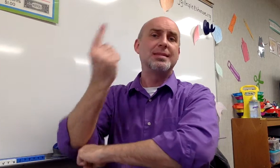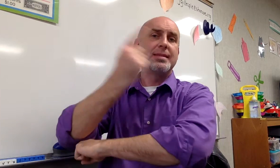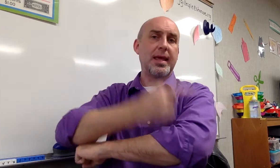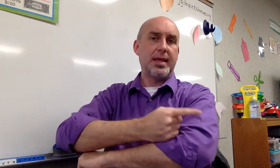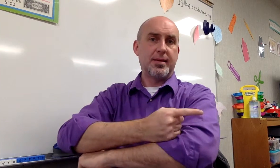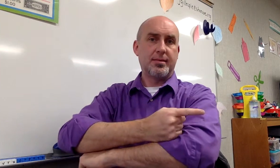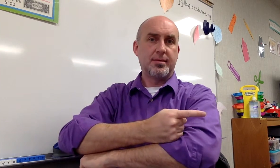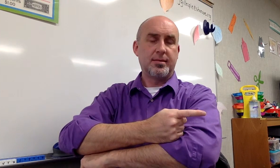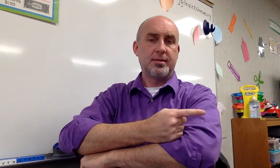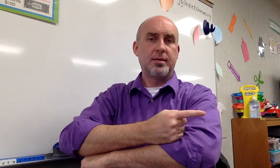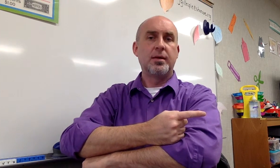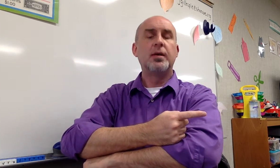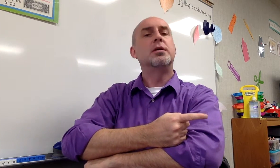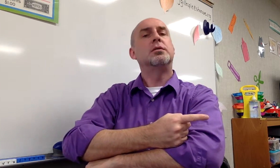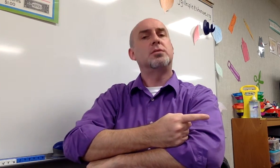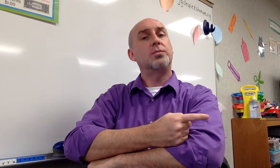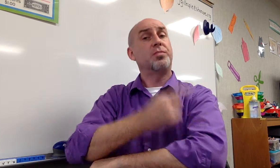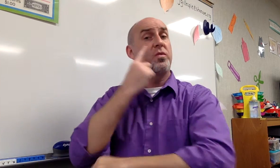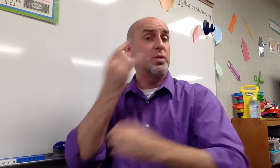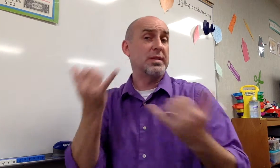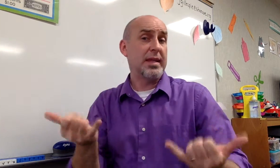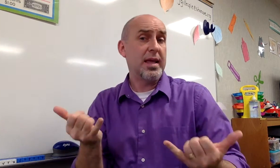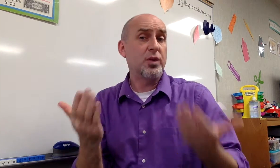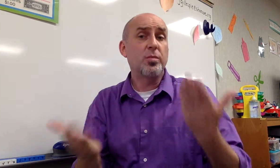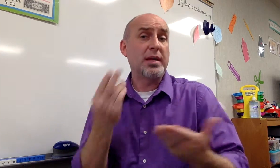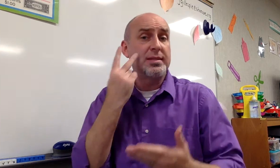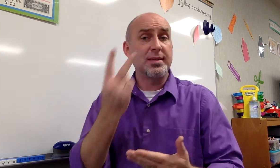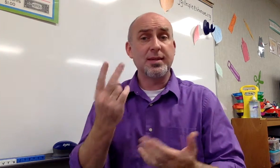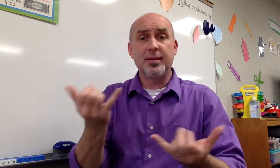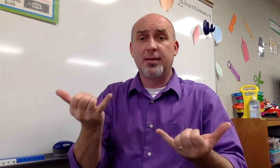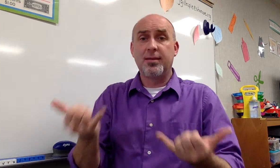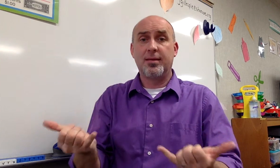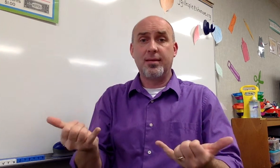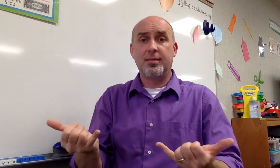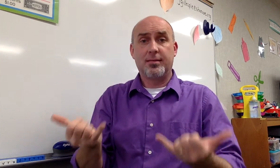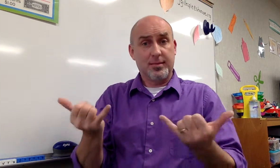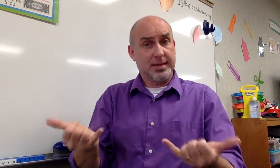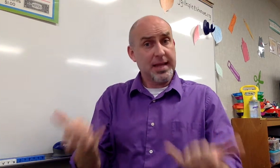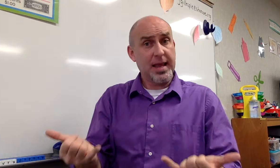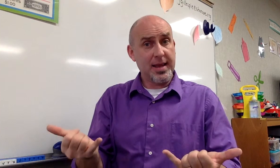day. So for today, you might see today,